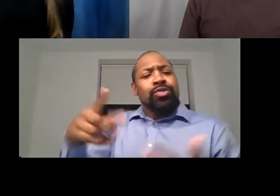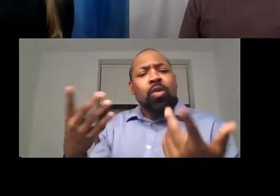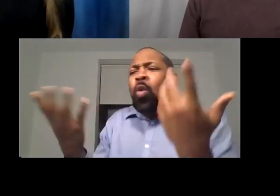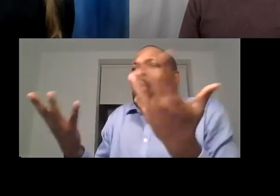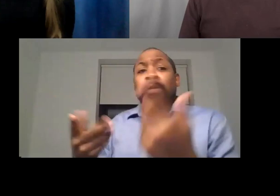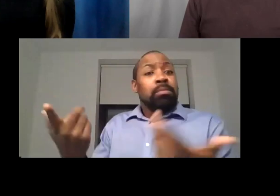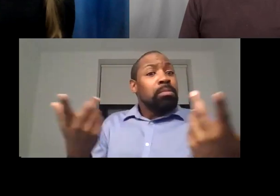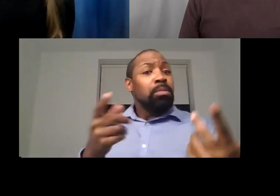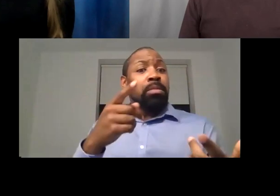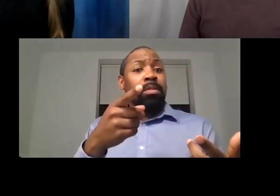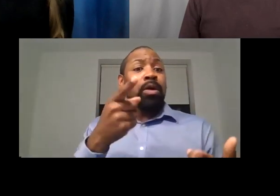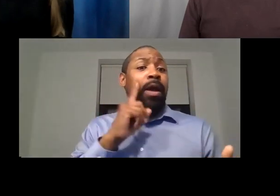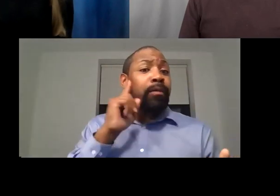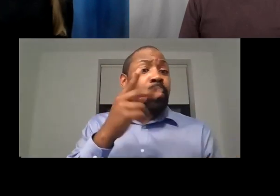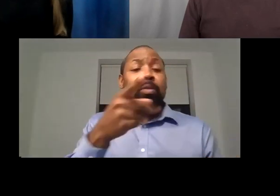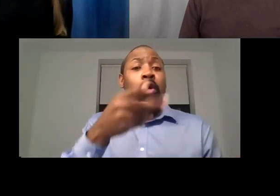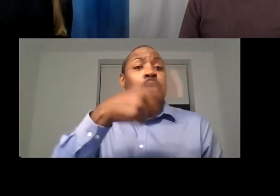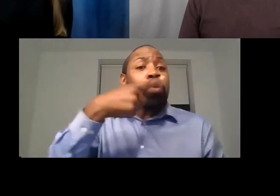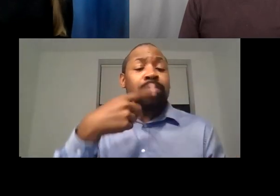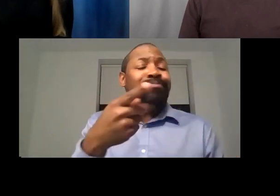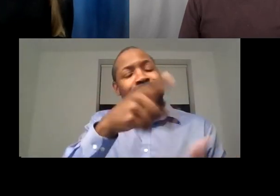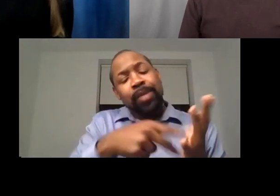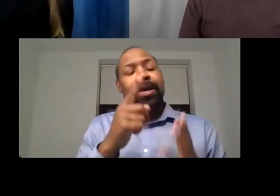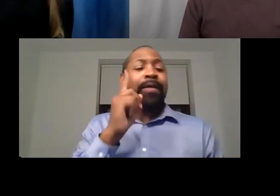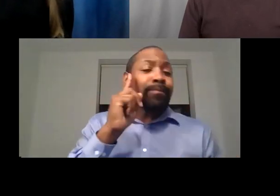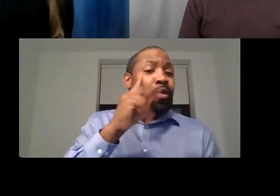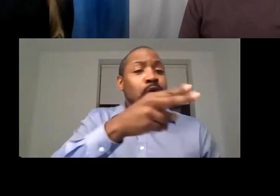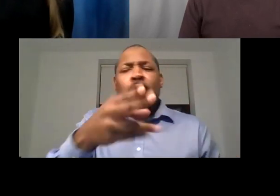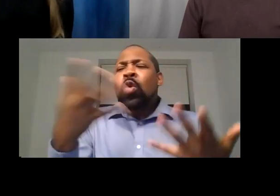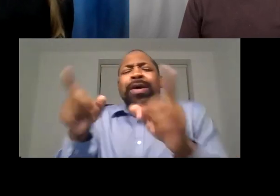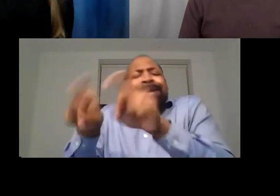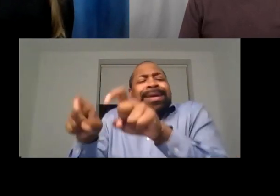to be developed for different bills that would benefit the deaf and hard of hearing community.